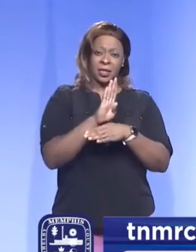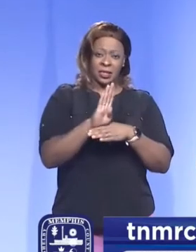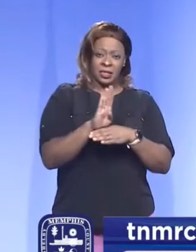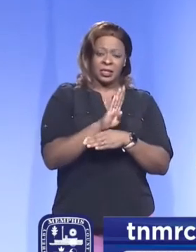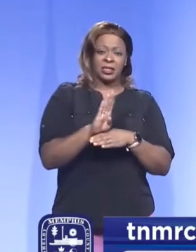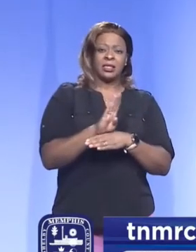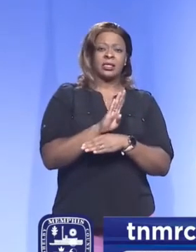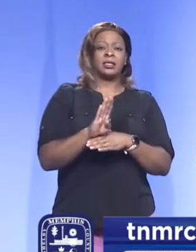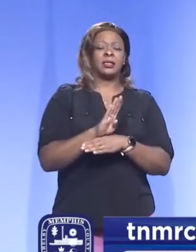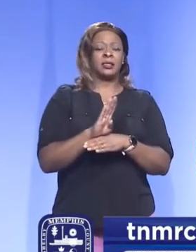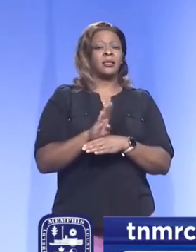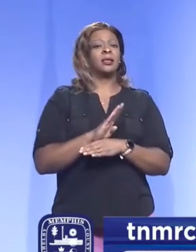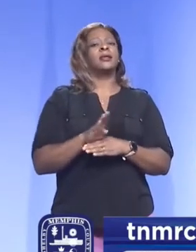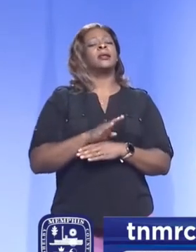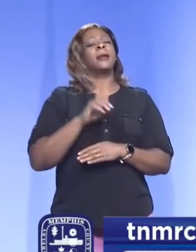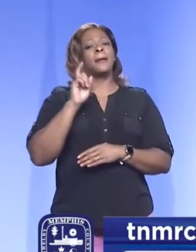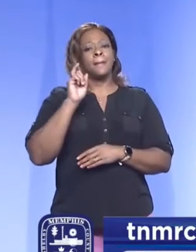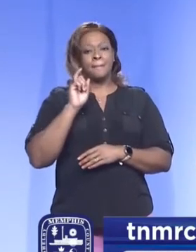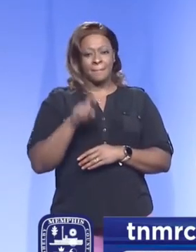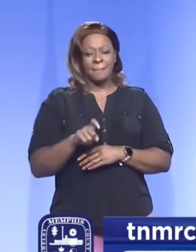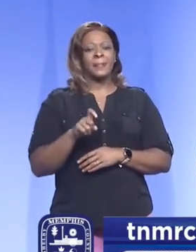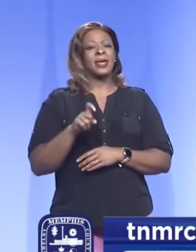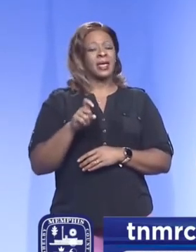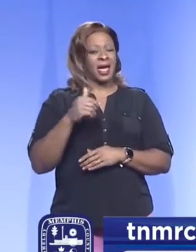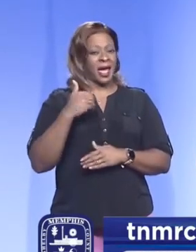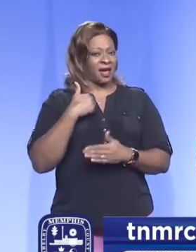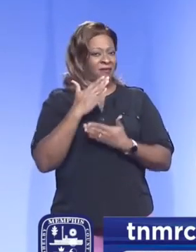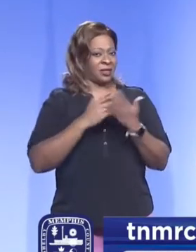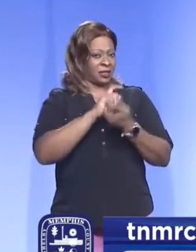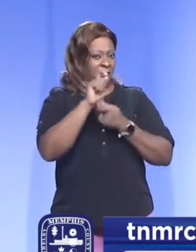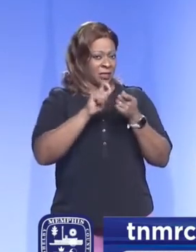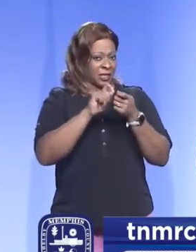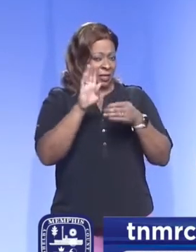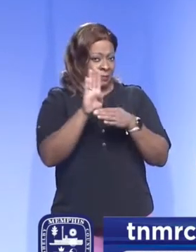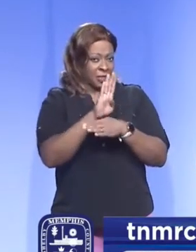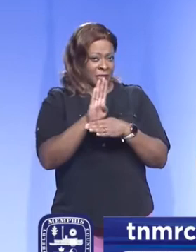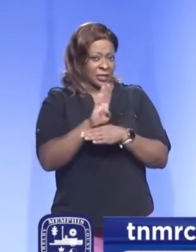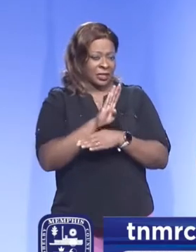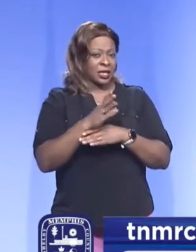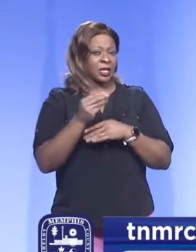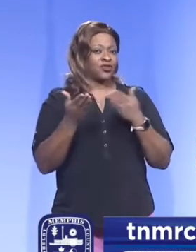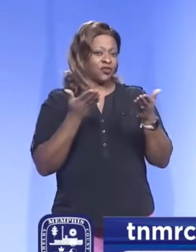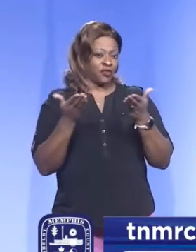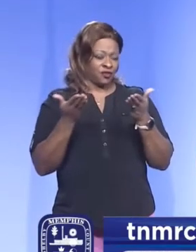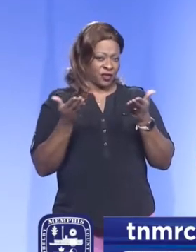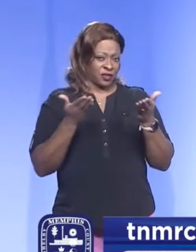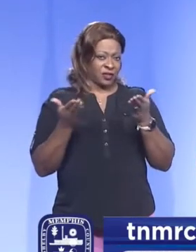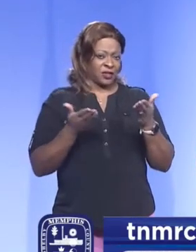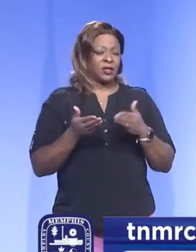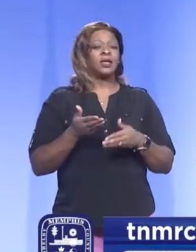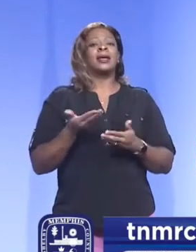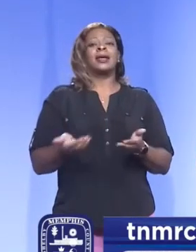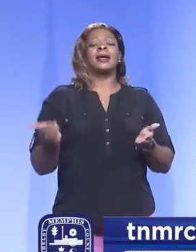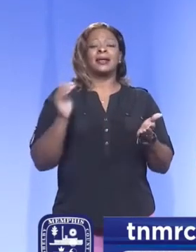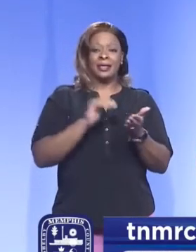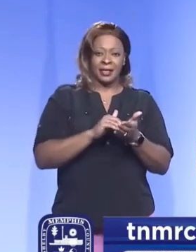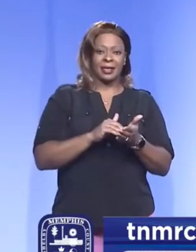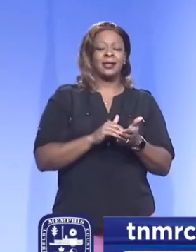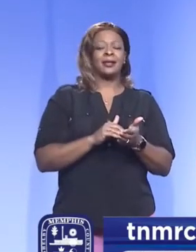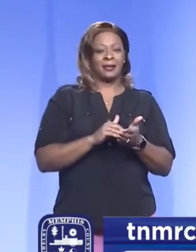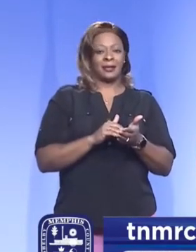businesses, or to some specific businesses and services. So again,